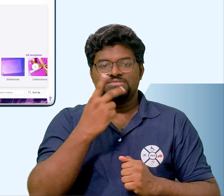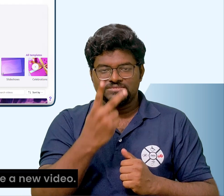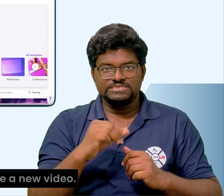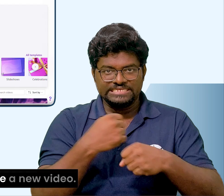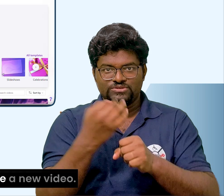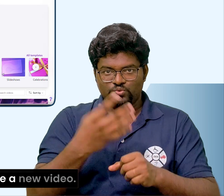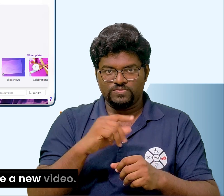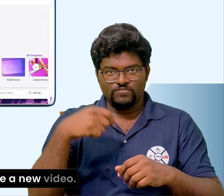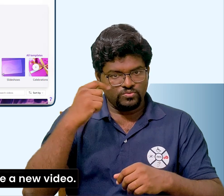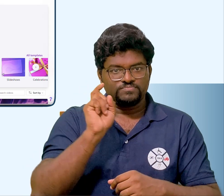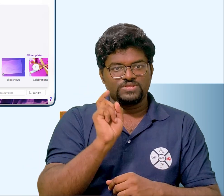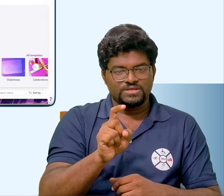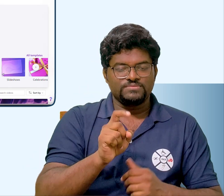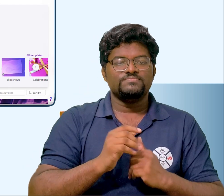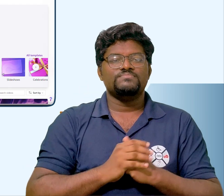Click Create a new video.